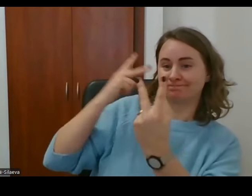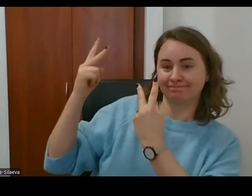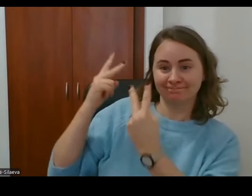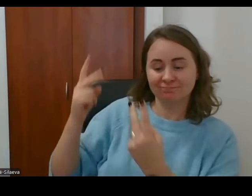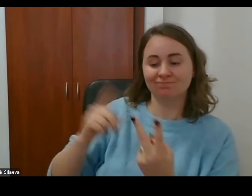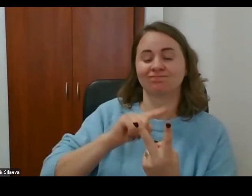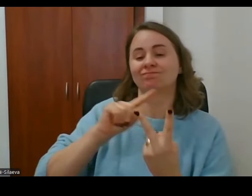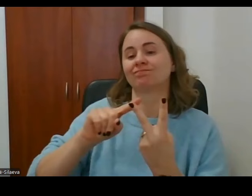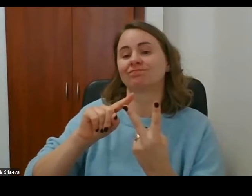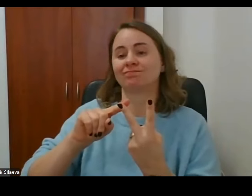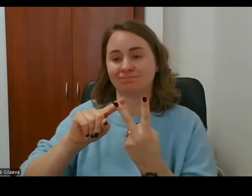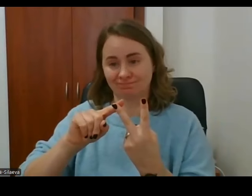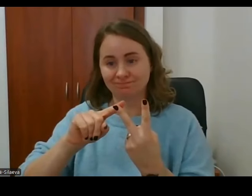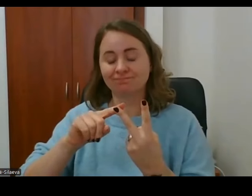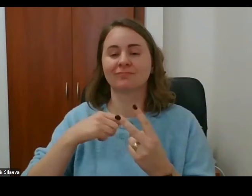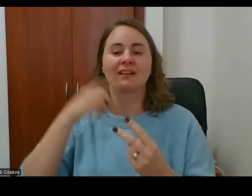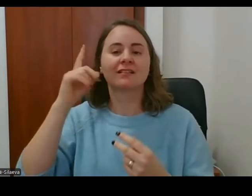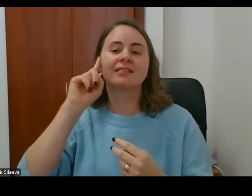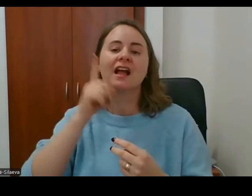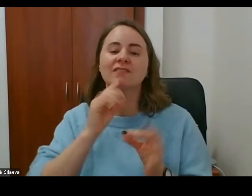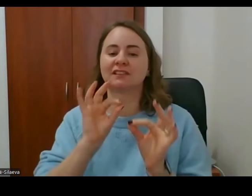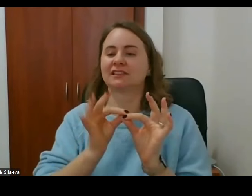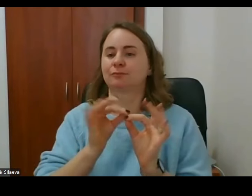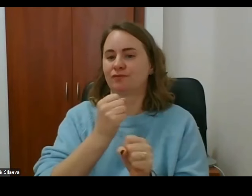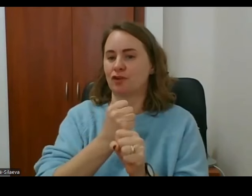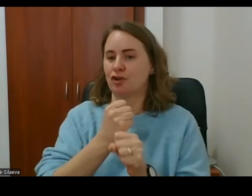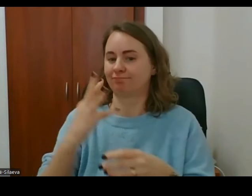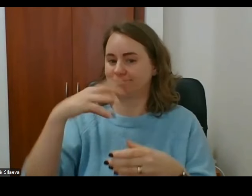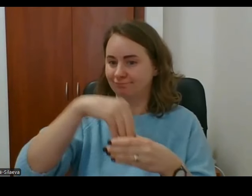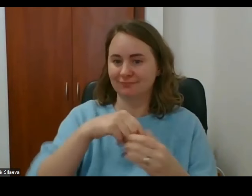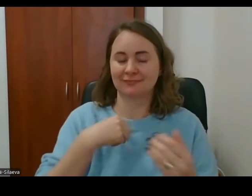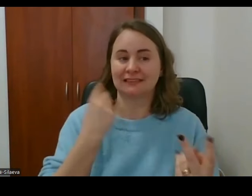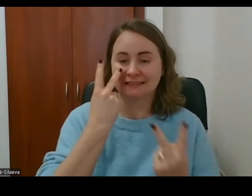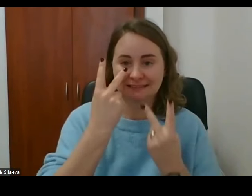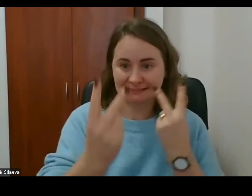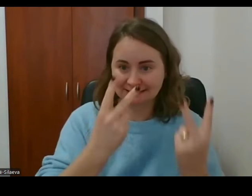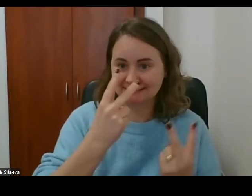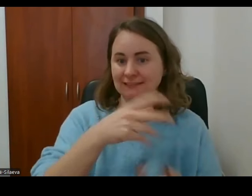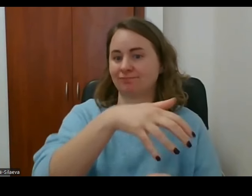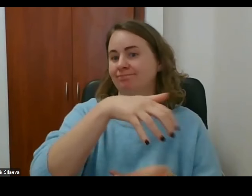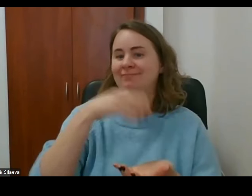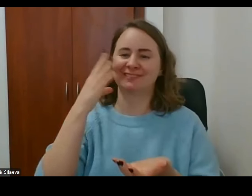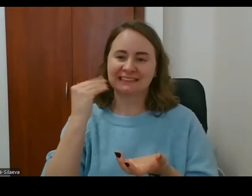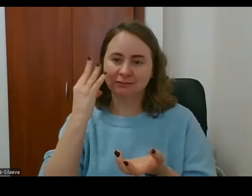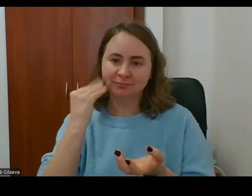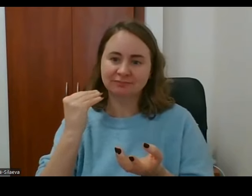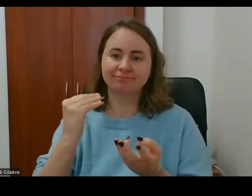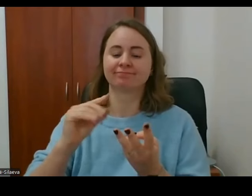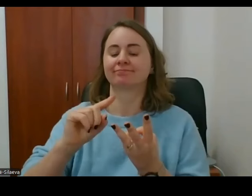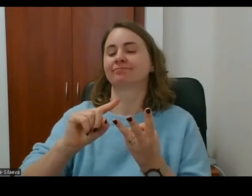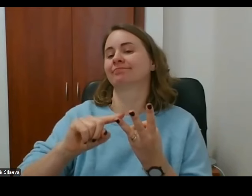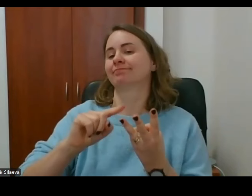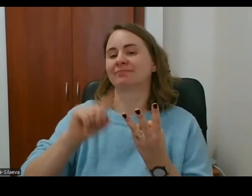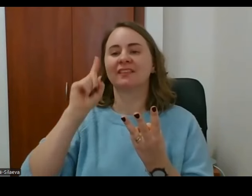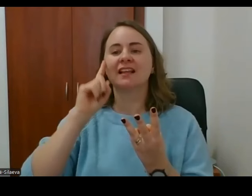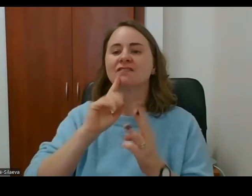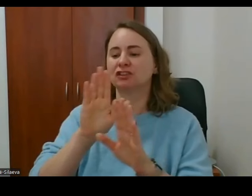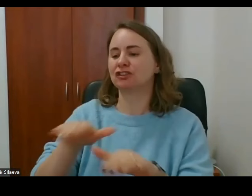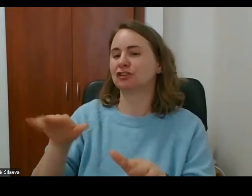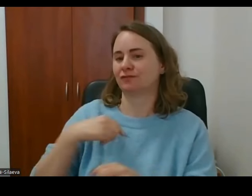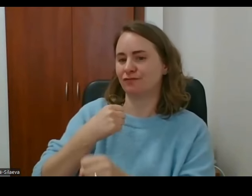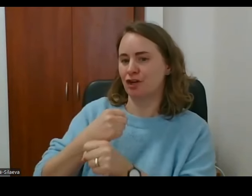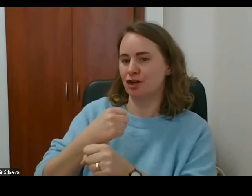just careful listening, but a broader contextual thinking and as some ideas that I present and that are interested